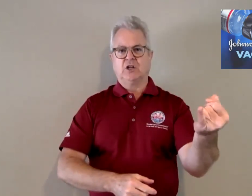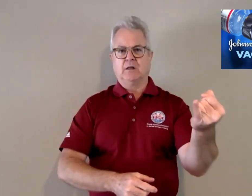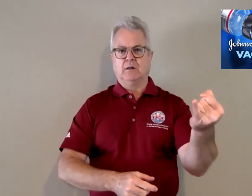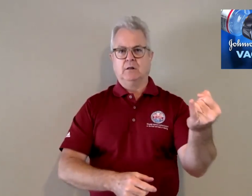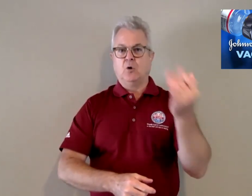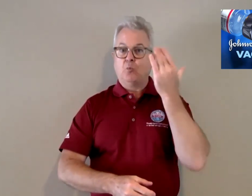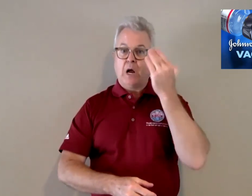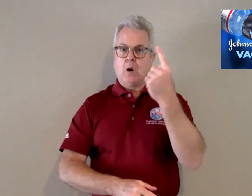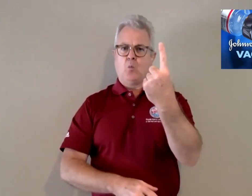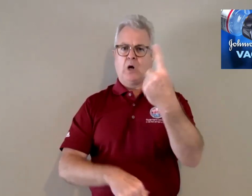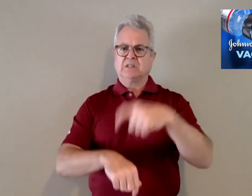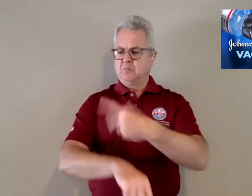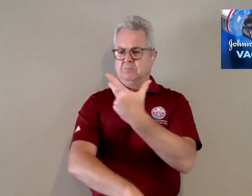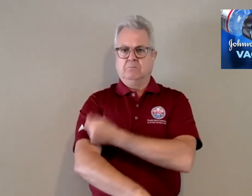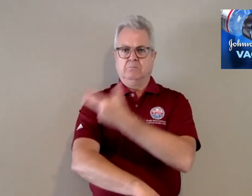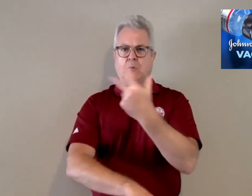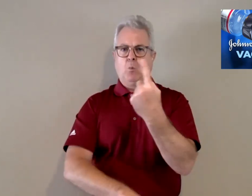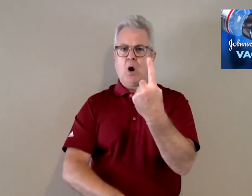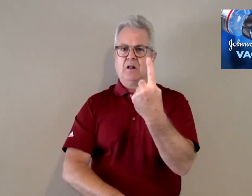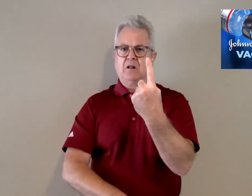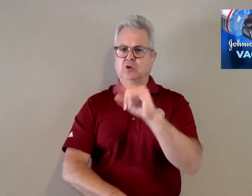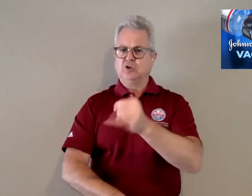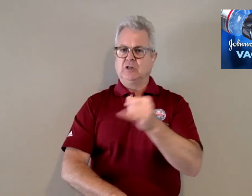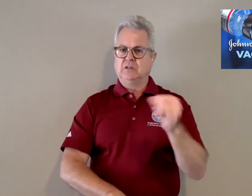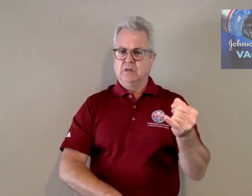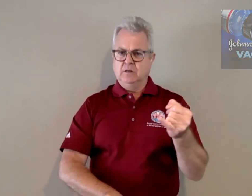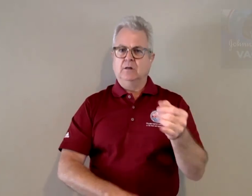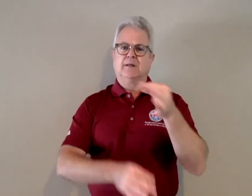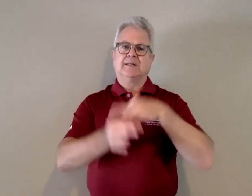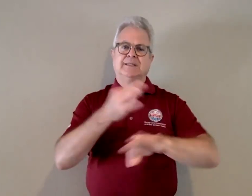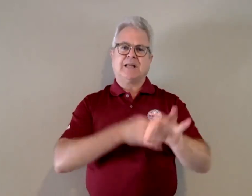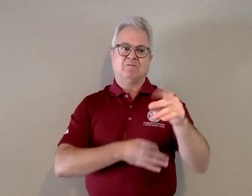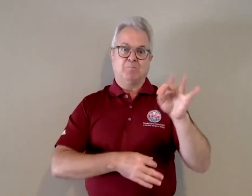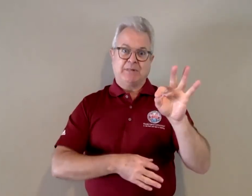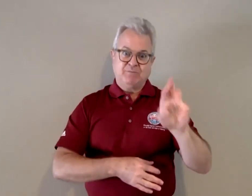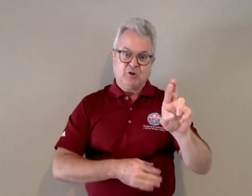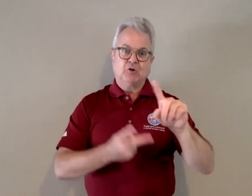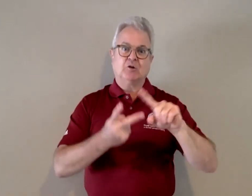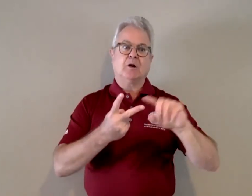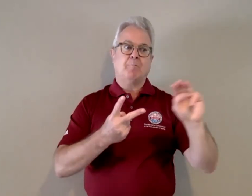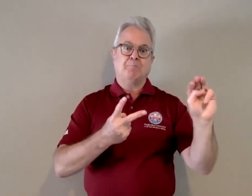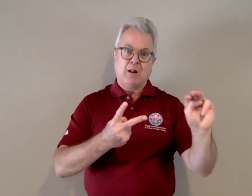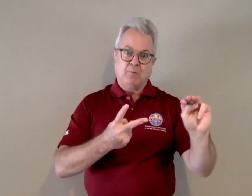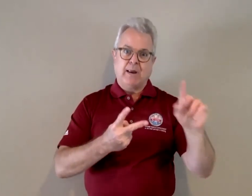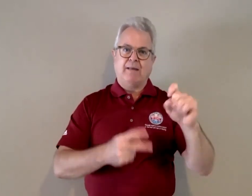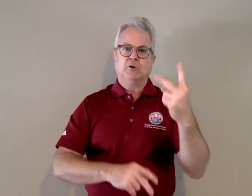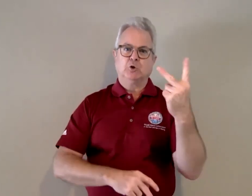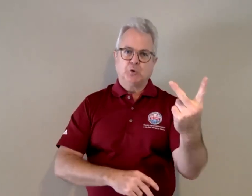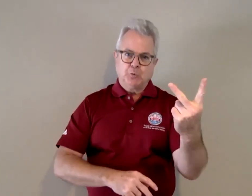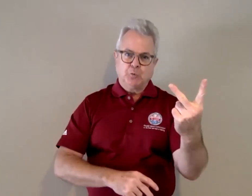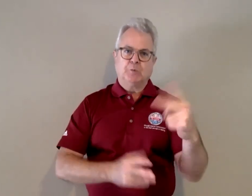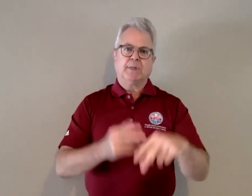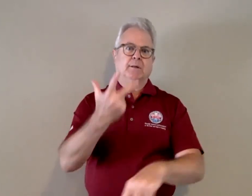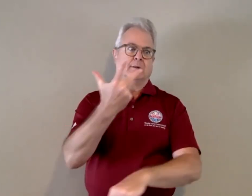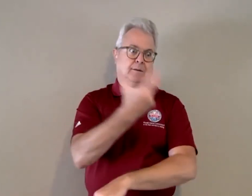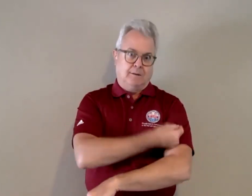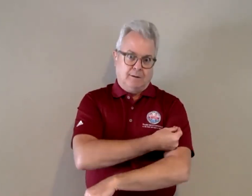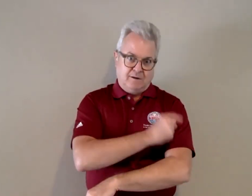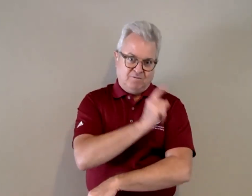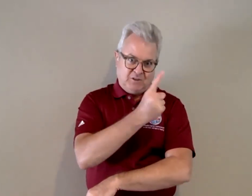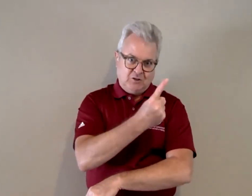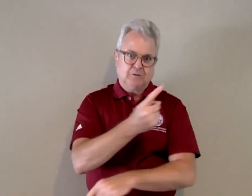now. He suggested the Johnson & Johnson because it's a one-time shot instead of Pfizer and Moderna,